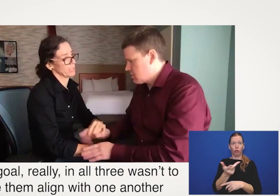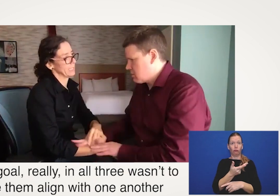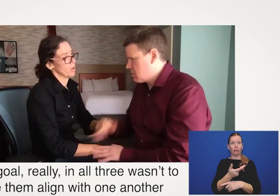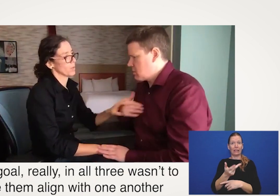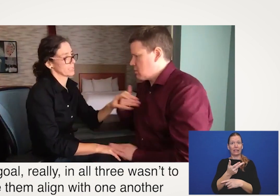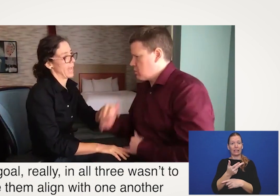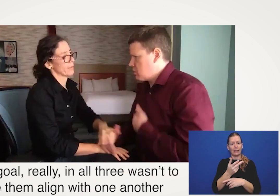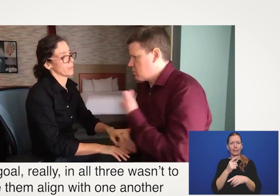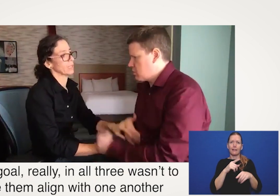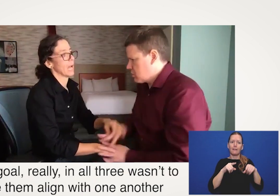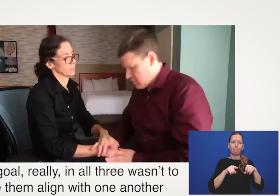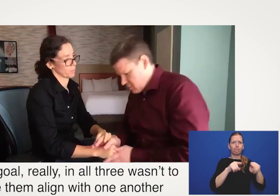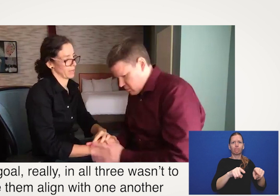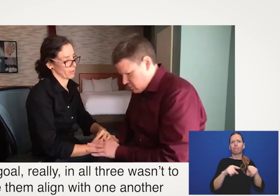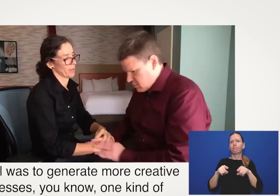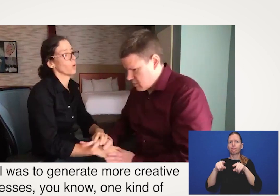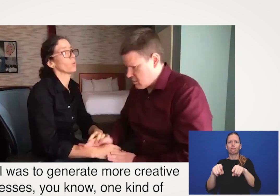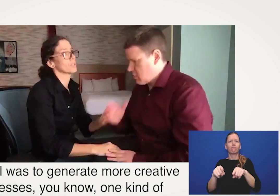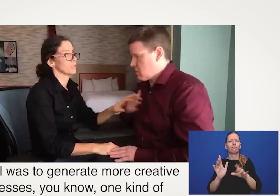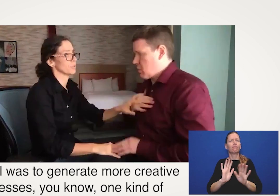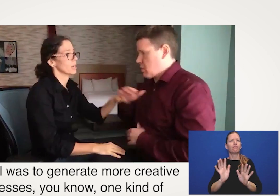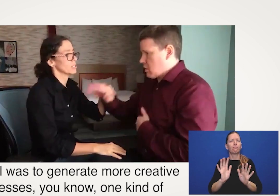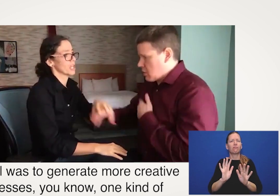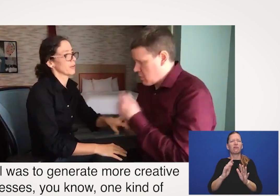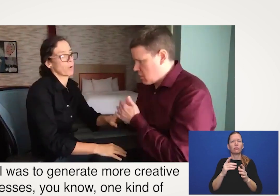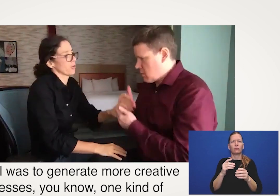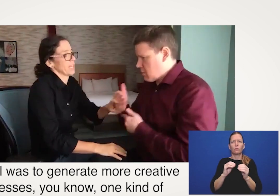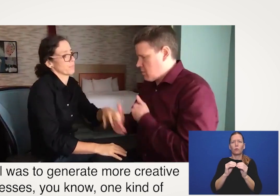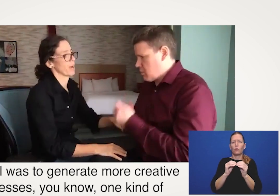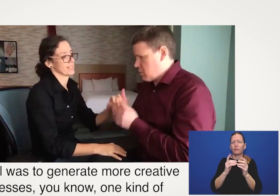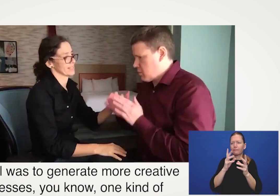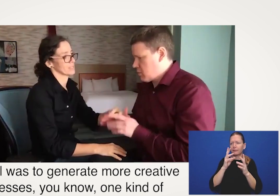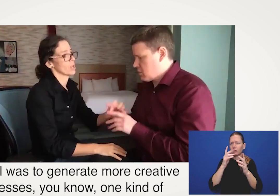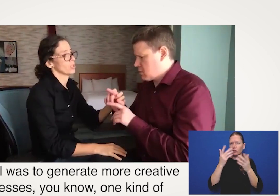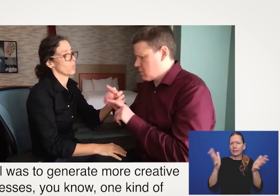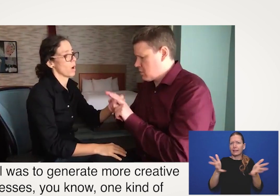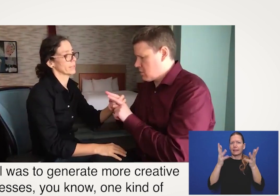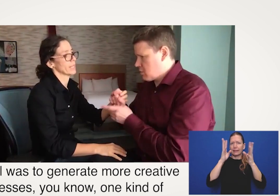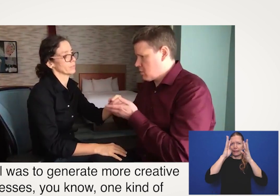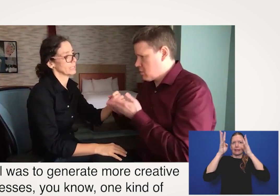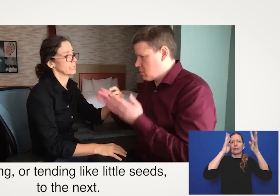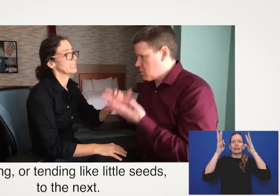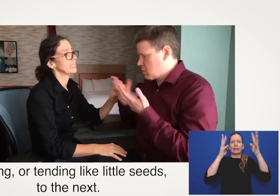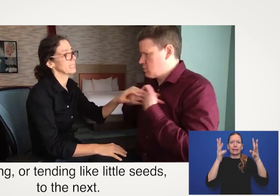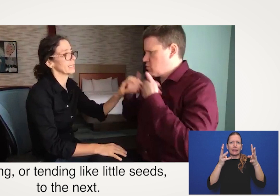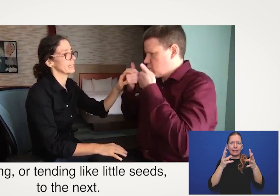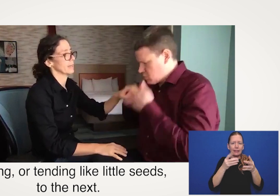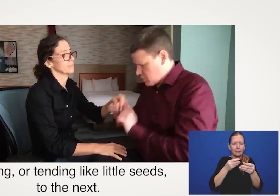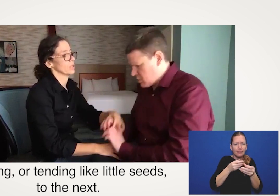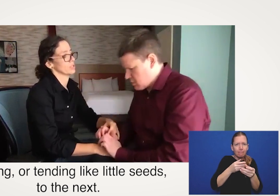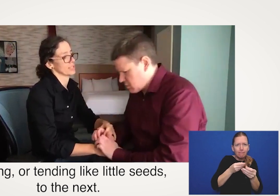all three wasn't to have them align with one another. My goal was to generate more creative processes, you know, one kind of